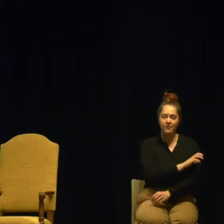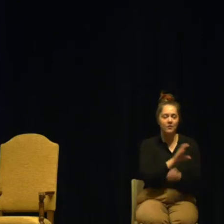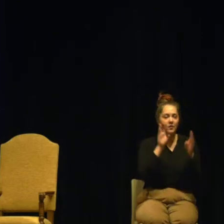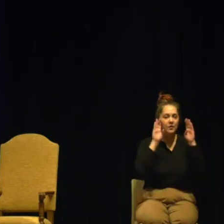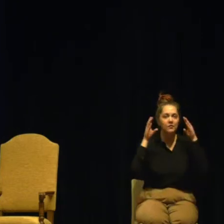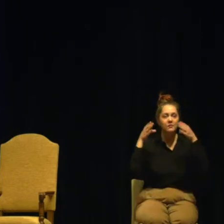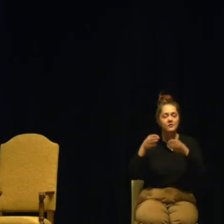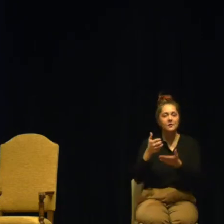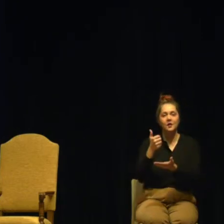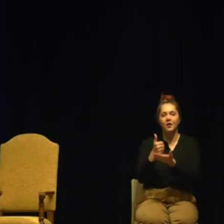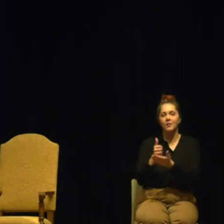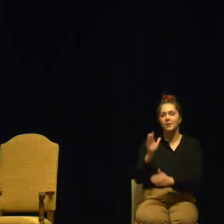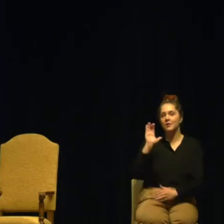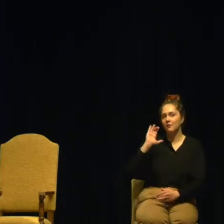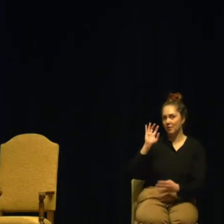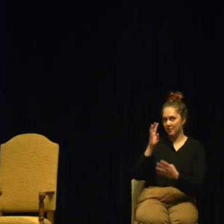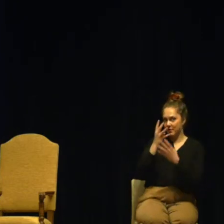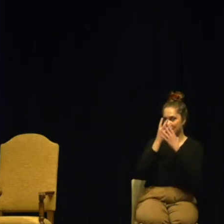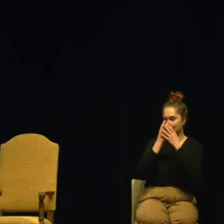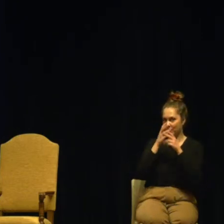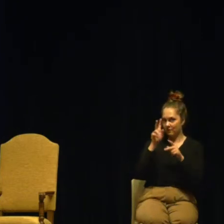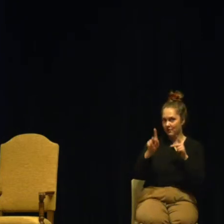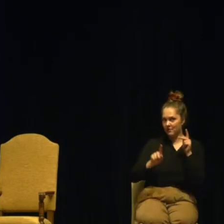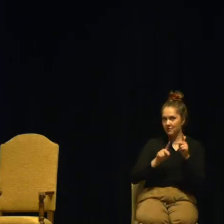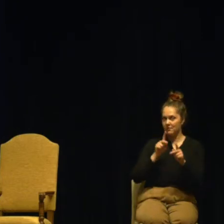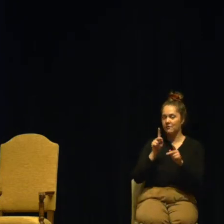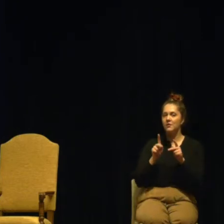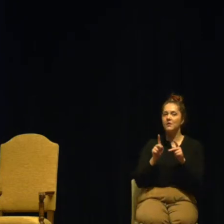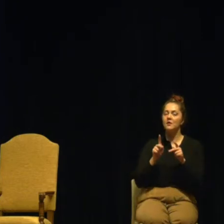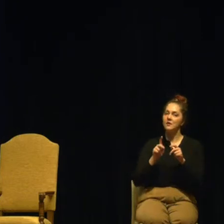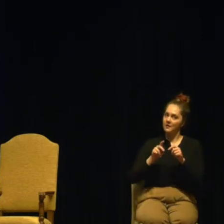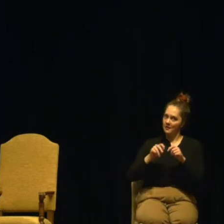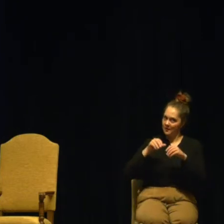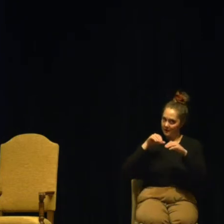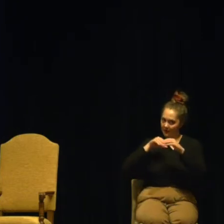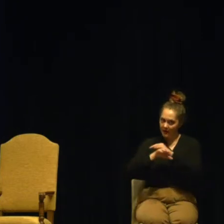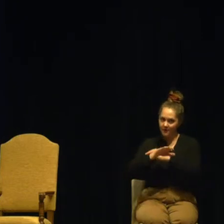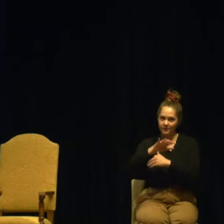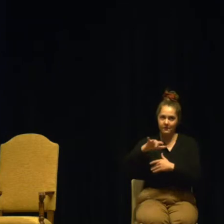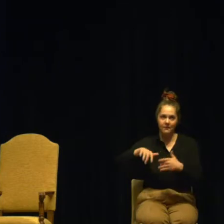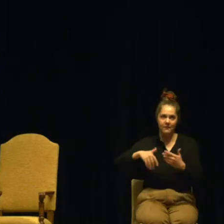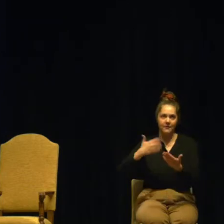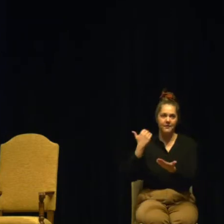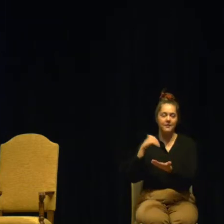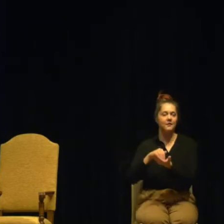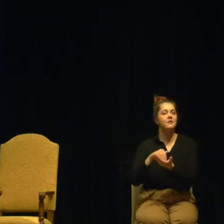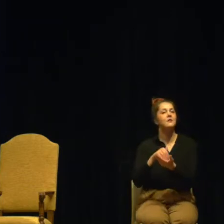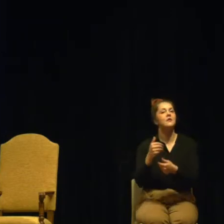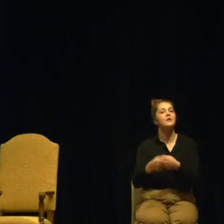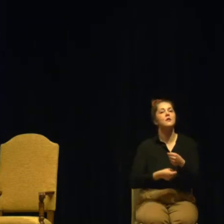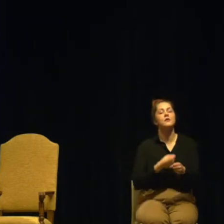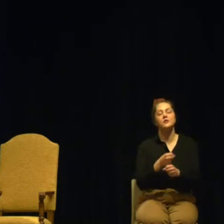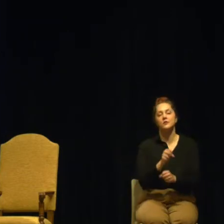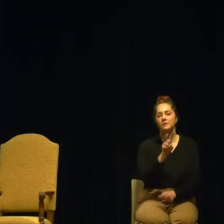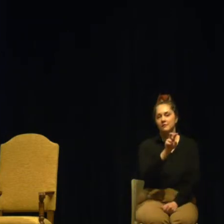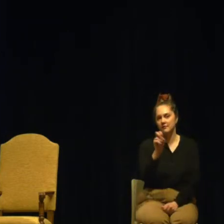helping formerly incarcerated individuals re-enter society. In